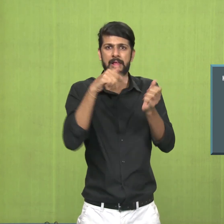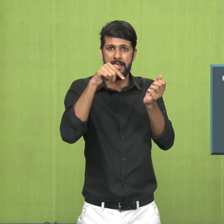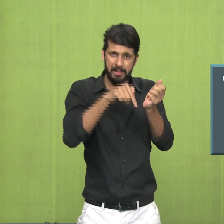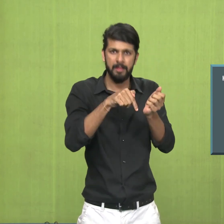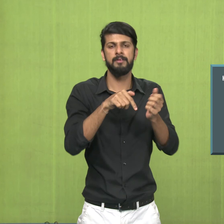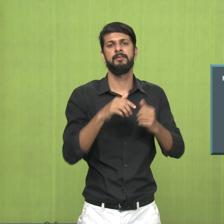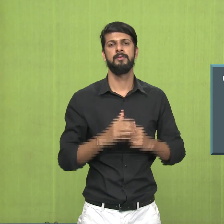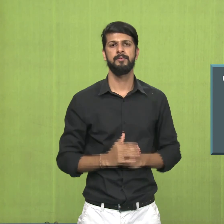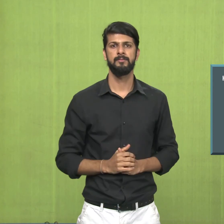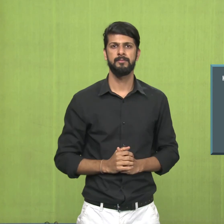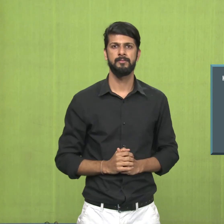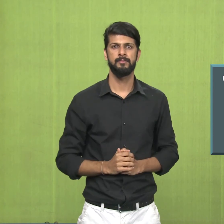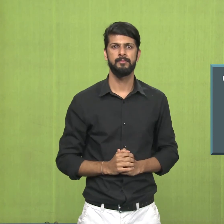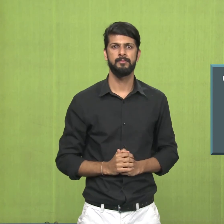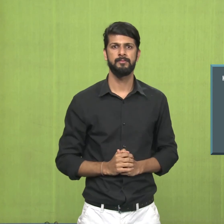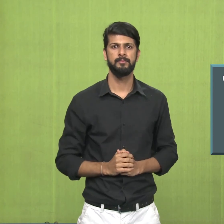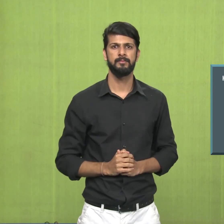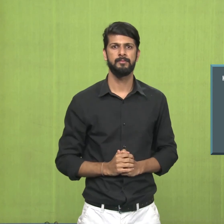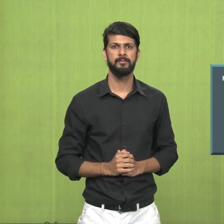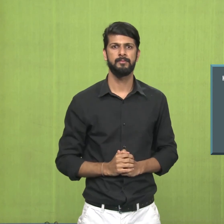is a sweet and viscous food substance made by honeybees.